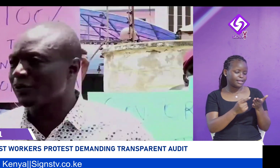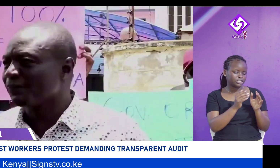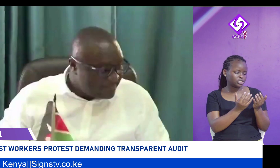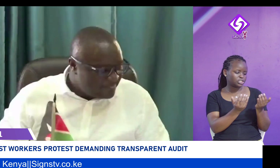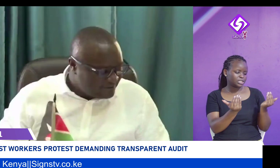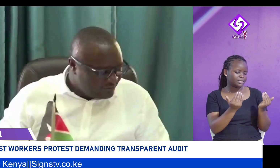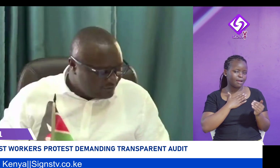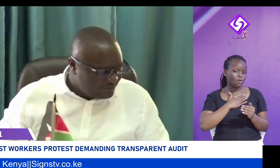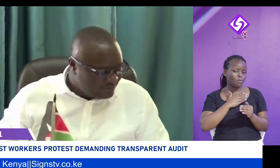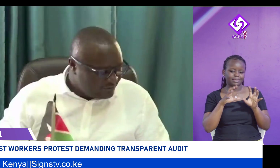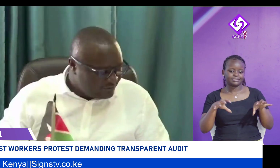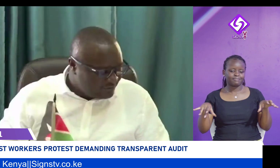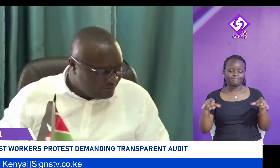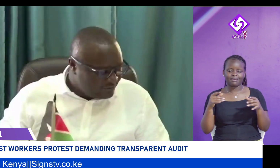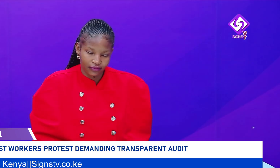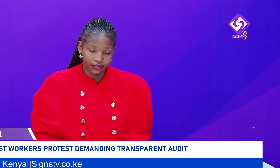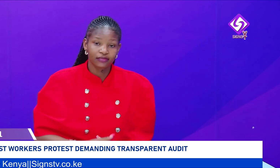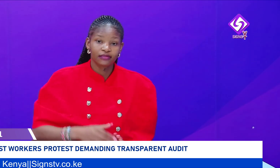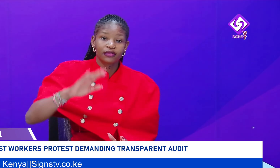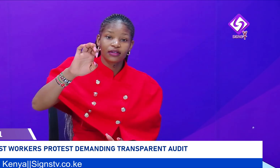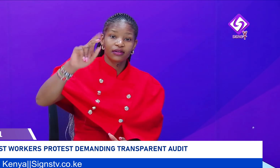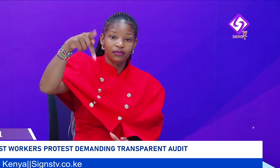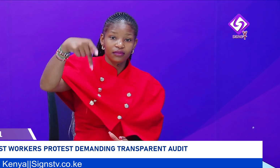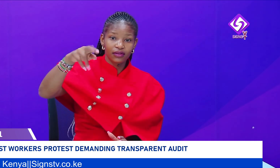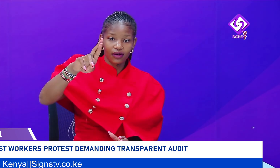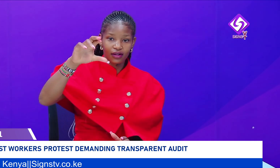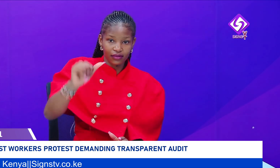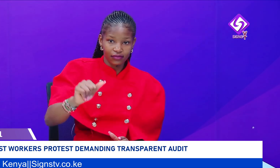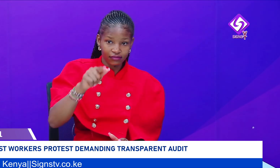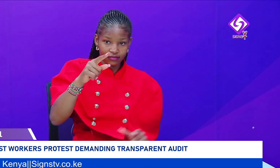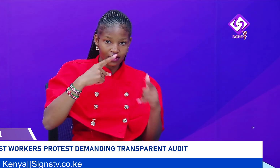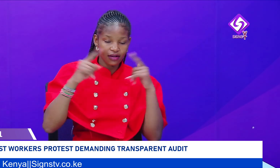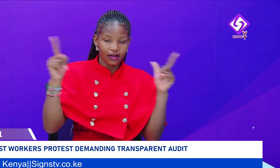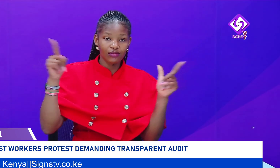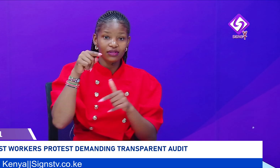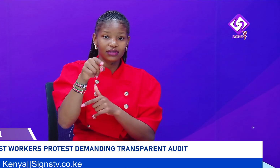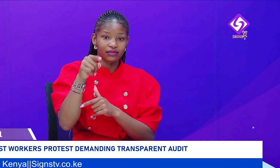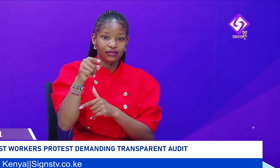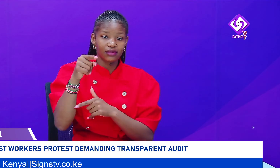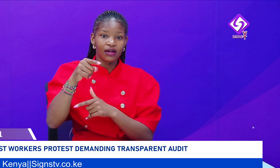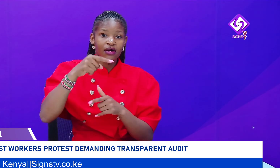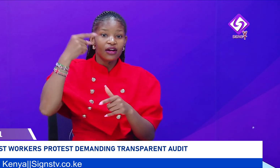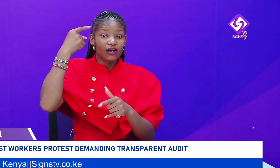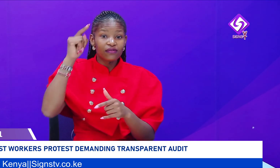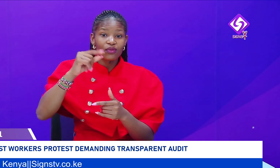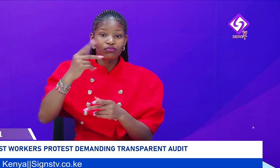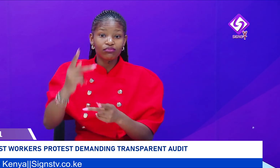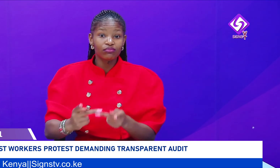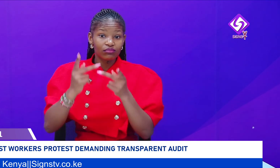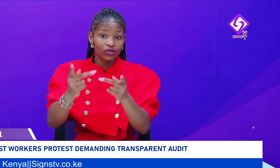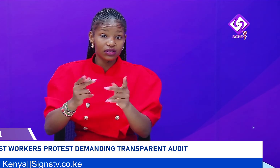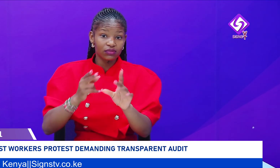sisi tuko. The Energy and Petroleum